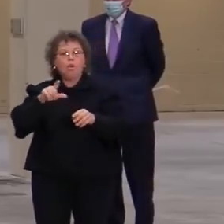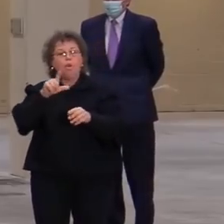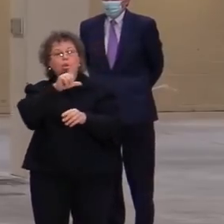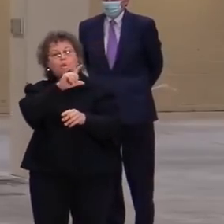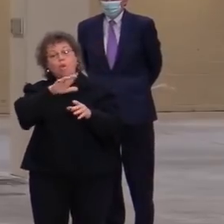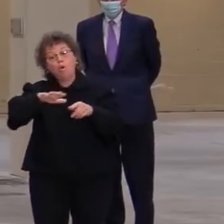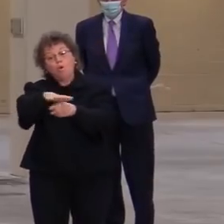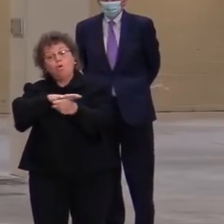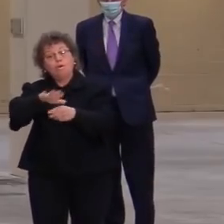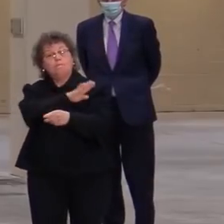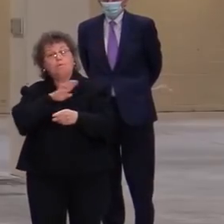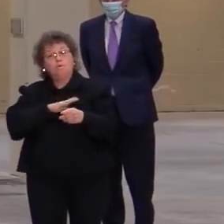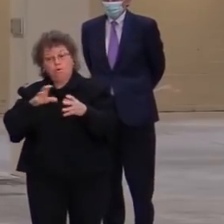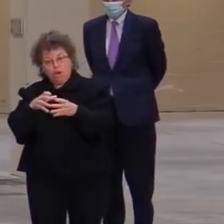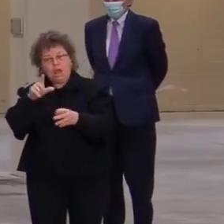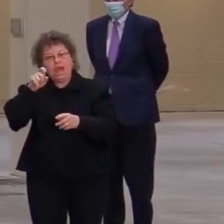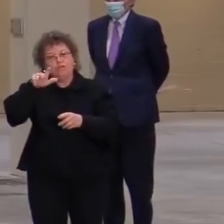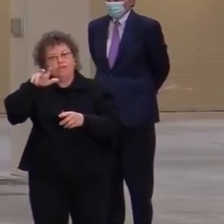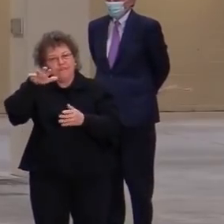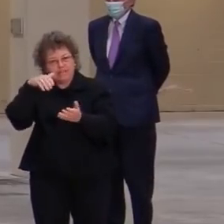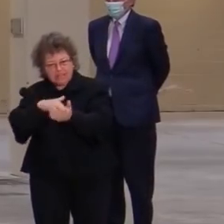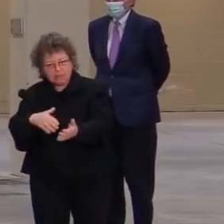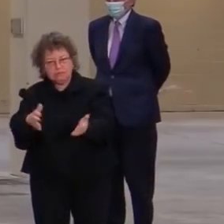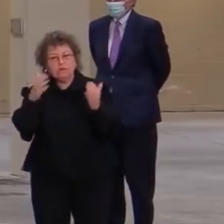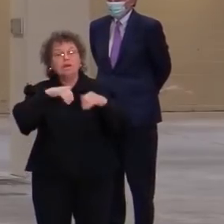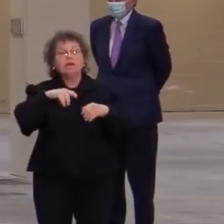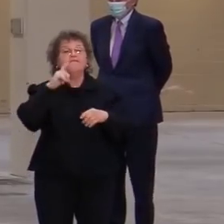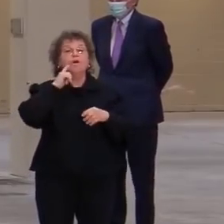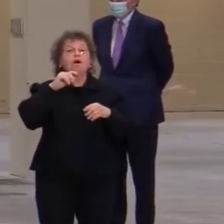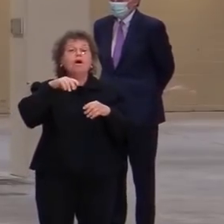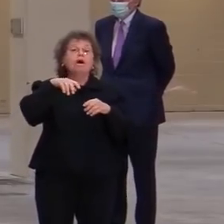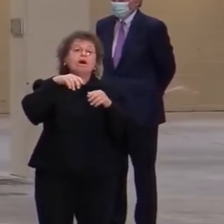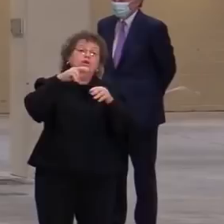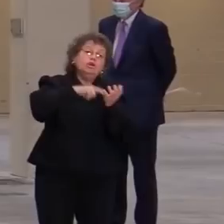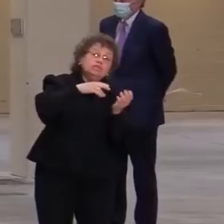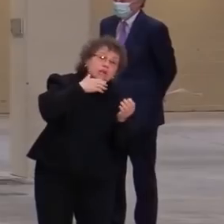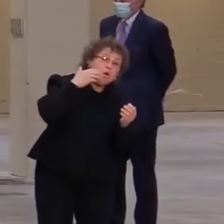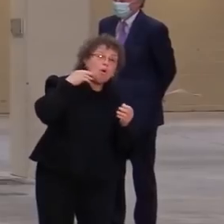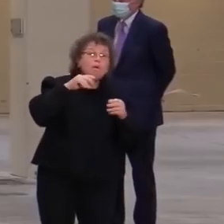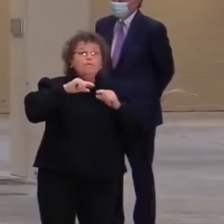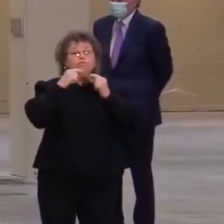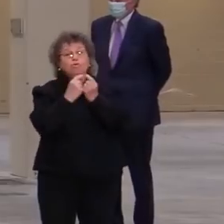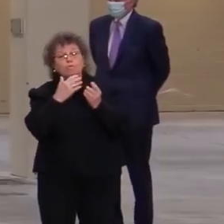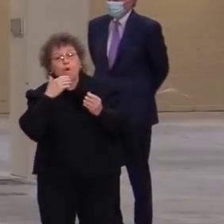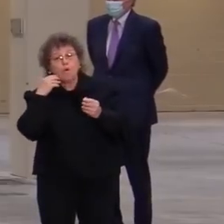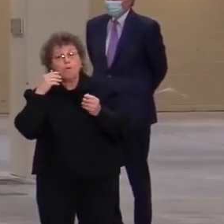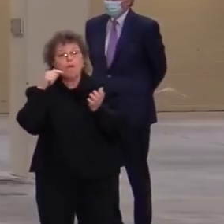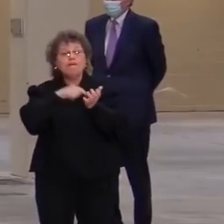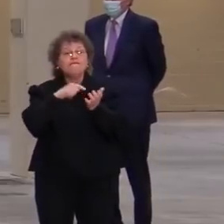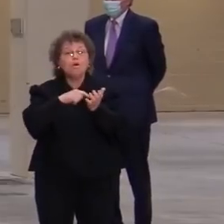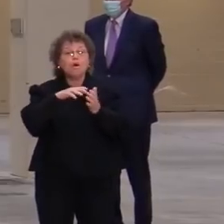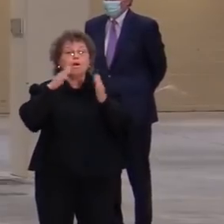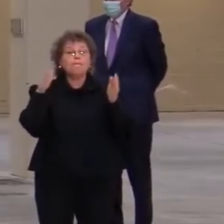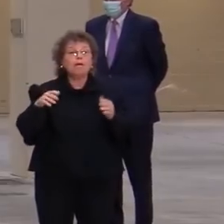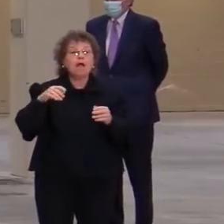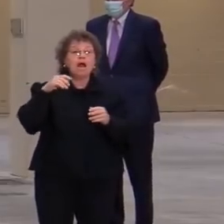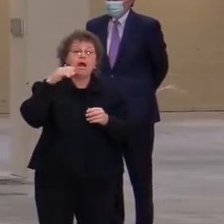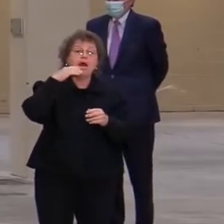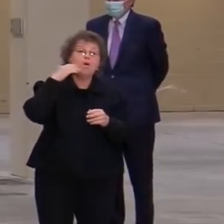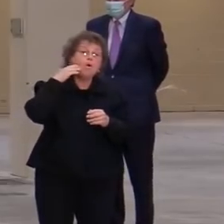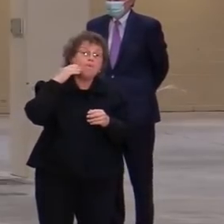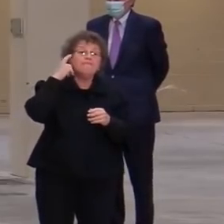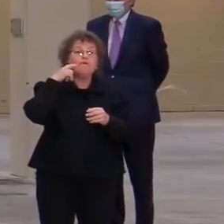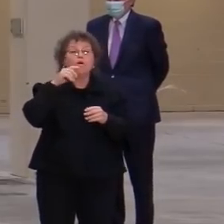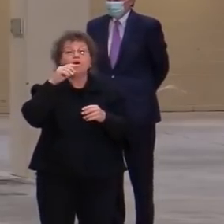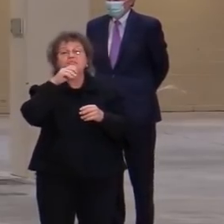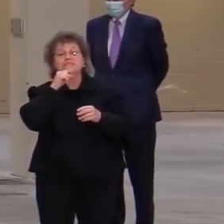doses. Mobile clinics that support long-term care facilities, congregate care, affordable and low-income senior housing,